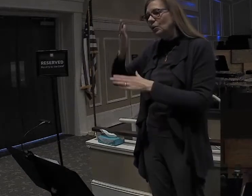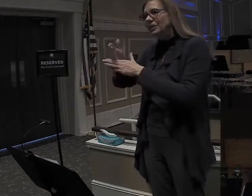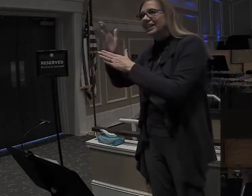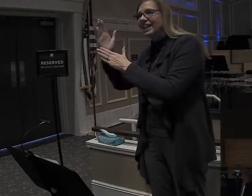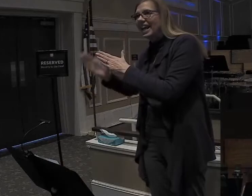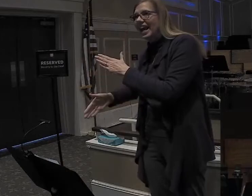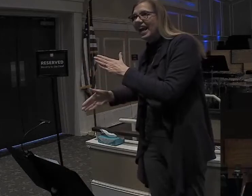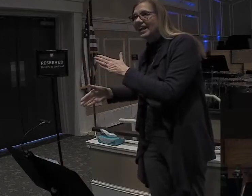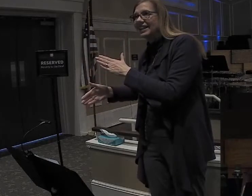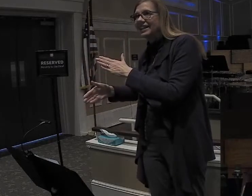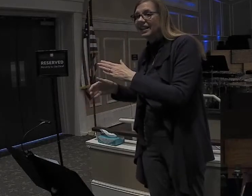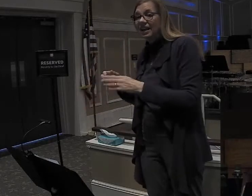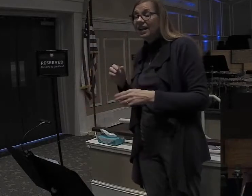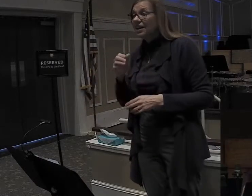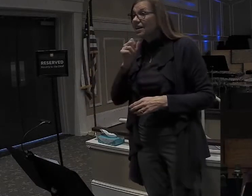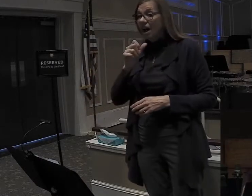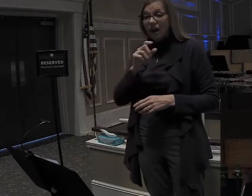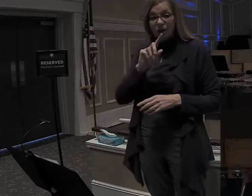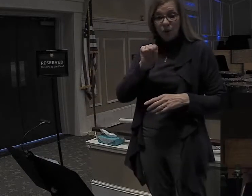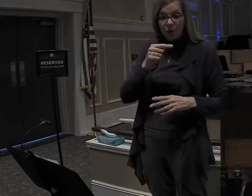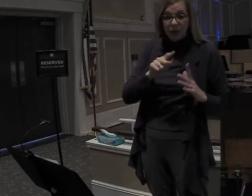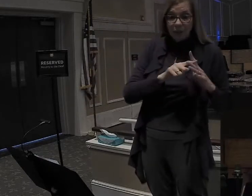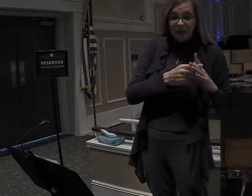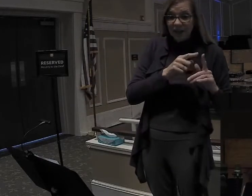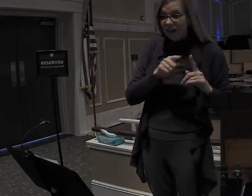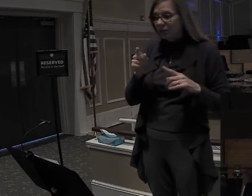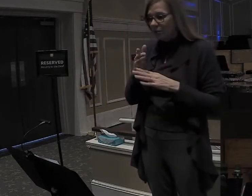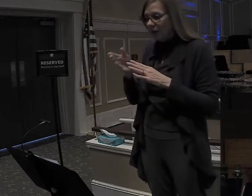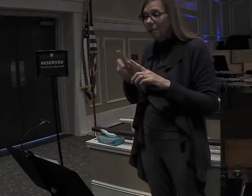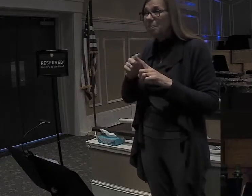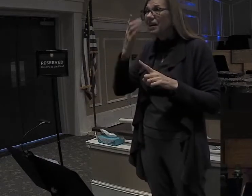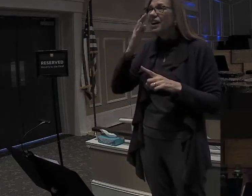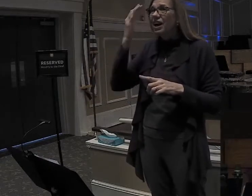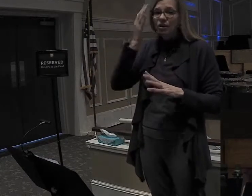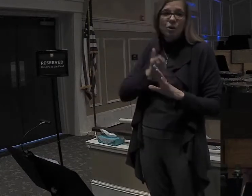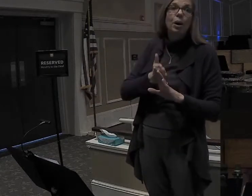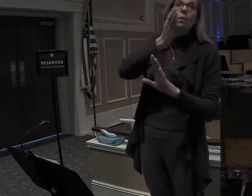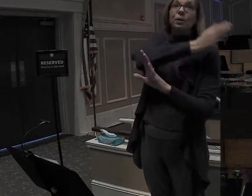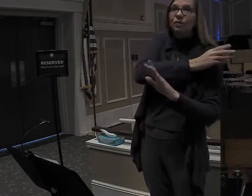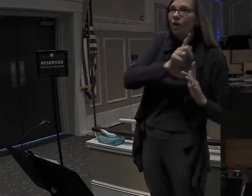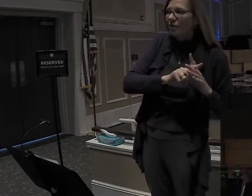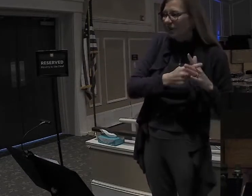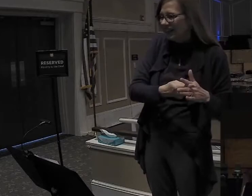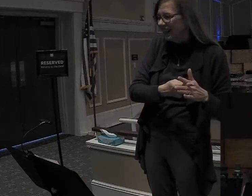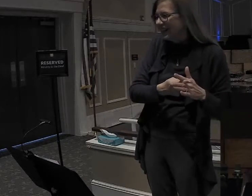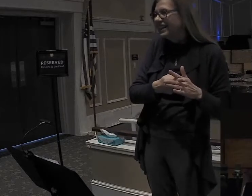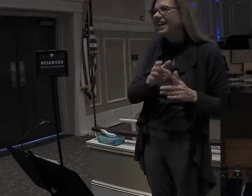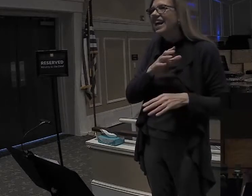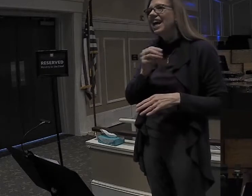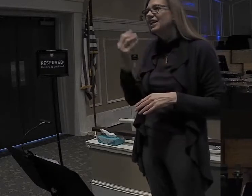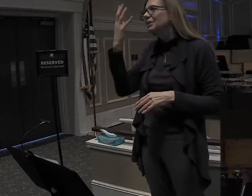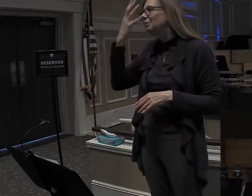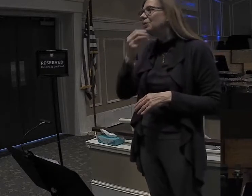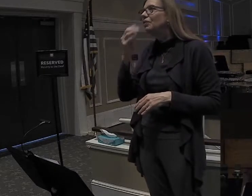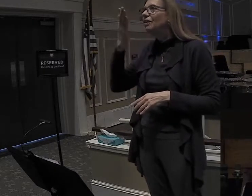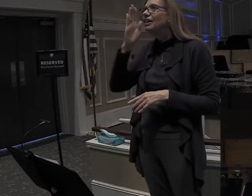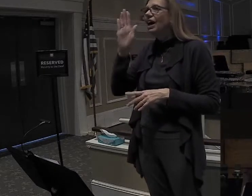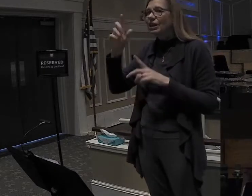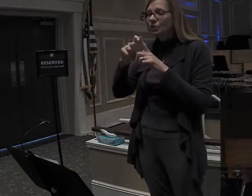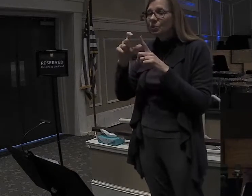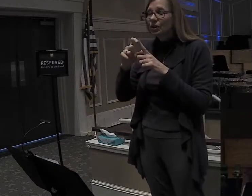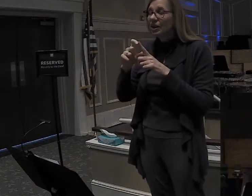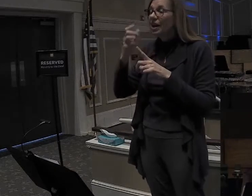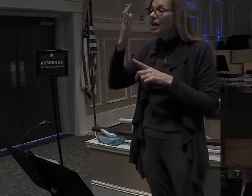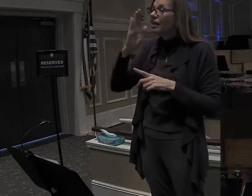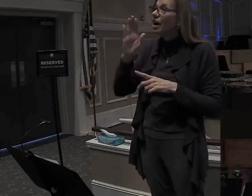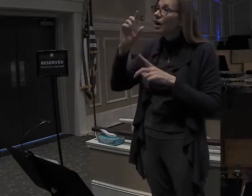beginning, but before the beginning. And He is sovereignly in control. It's the beauty of God's word as I went back over this. Do you realize the word of